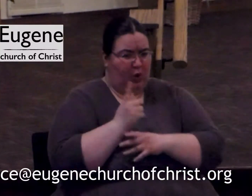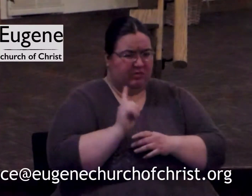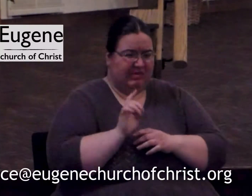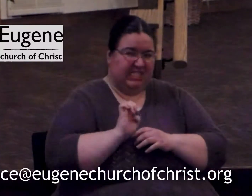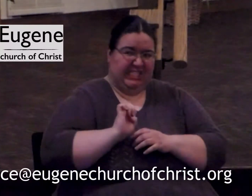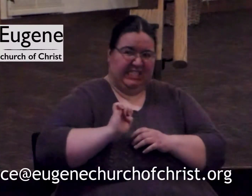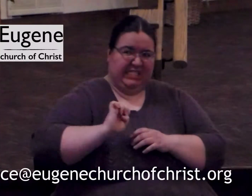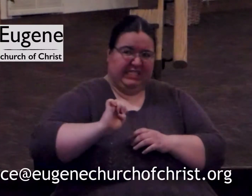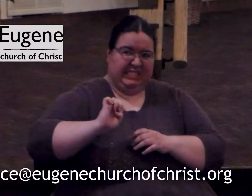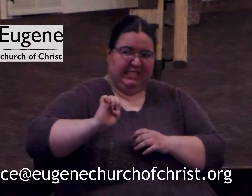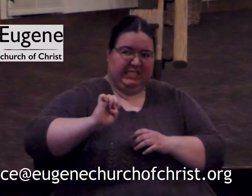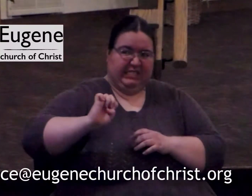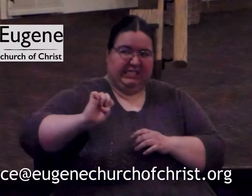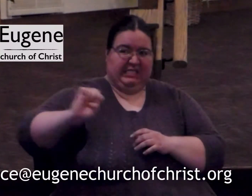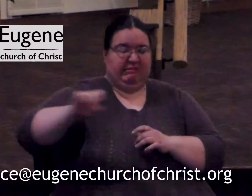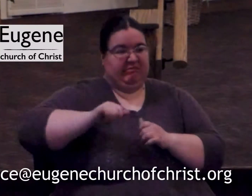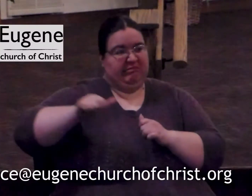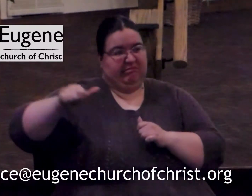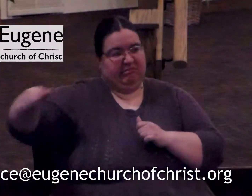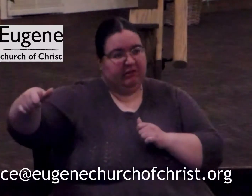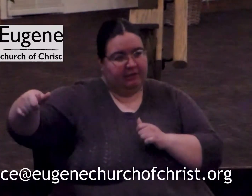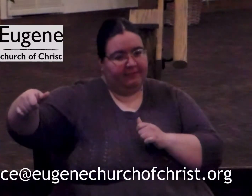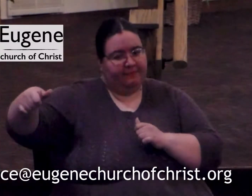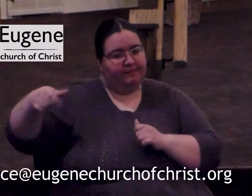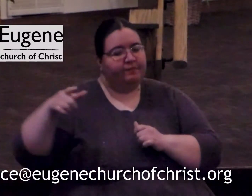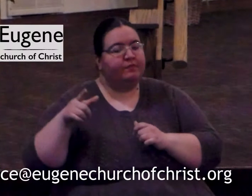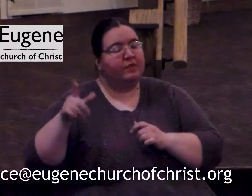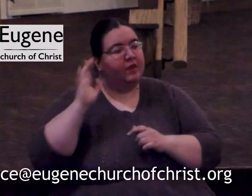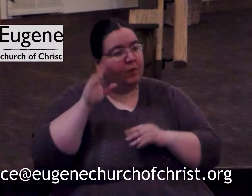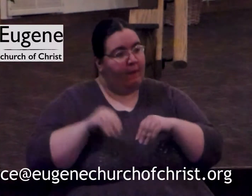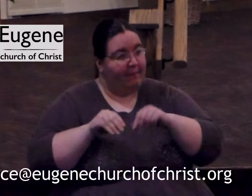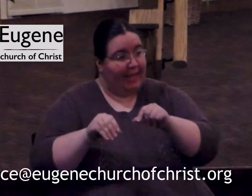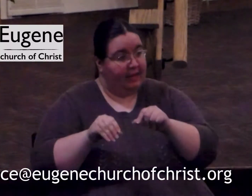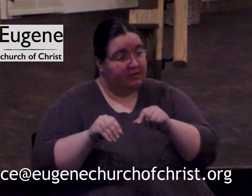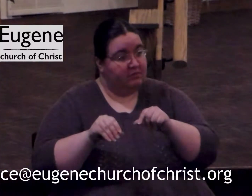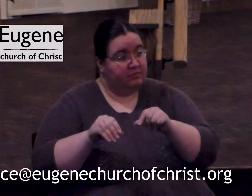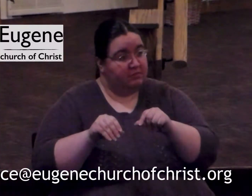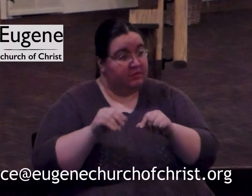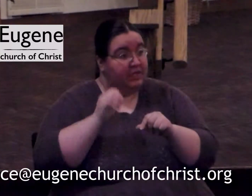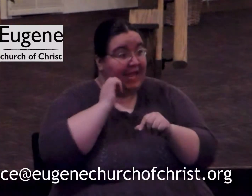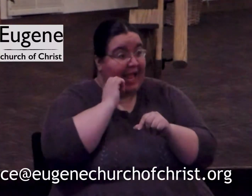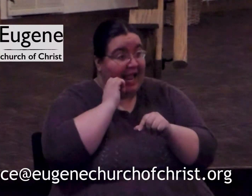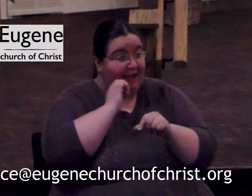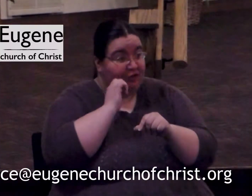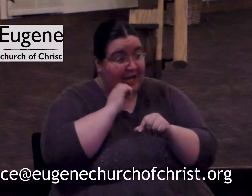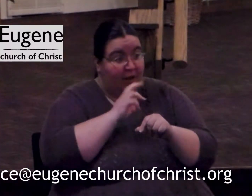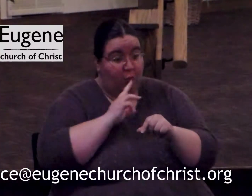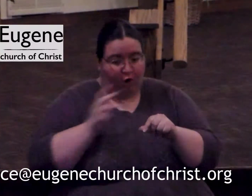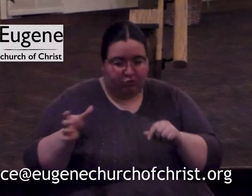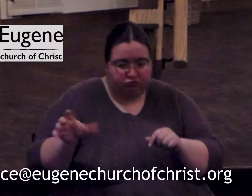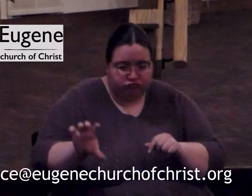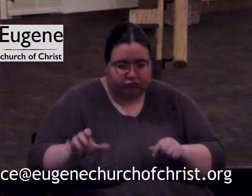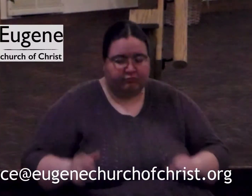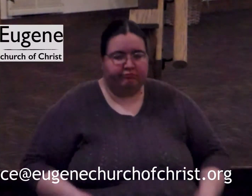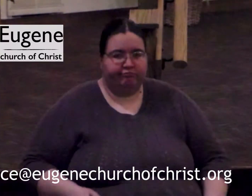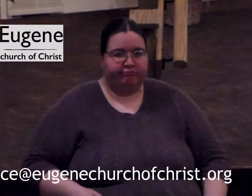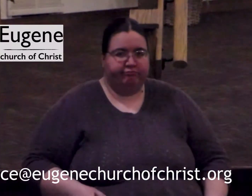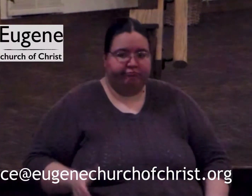and they will go out and they will water it every day that it's not raining. They'll go out and they'll water. And then they'll look